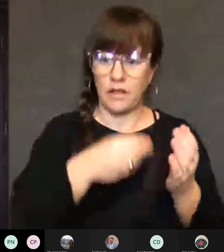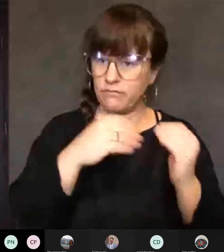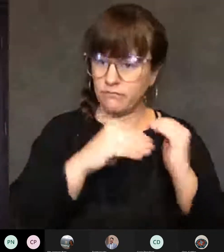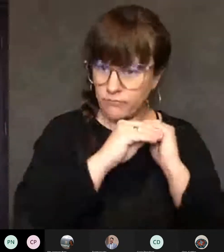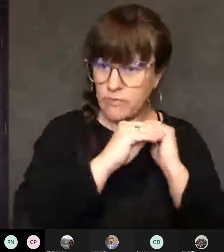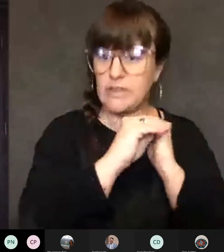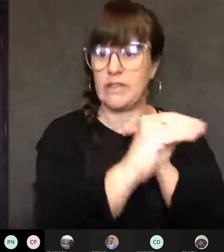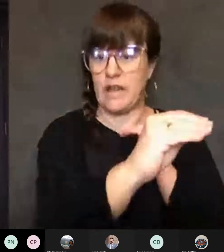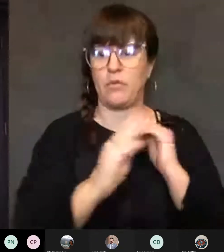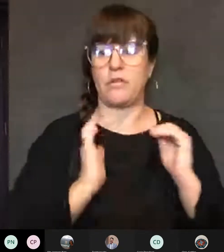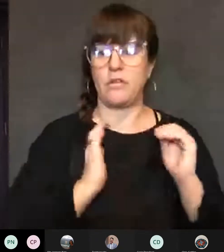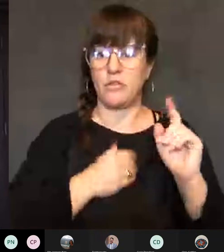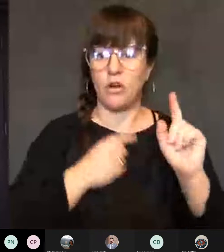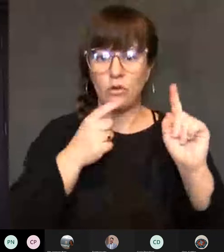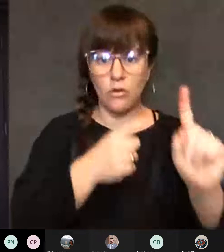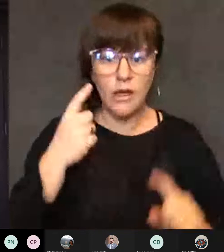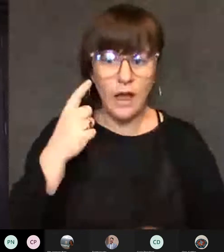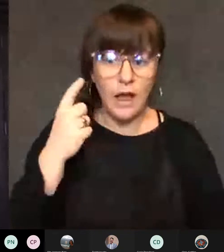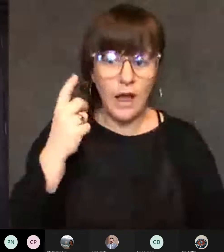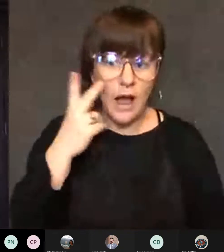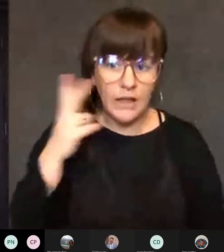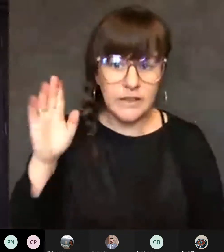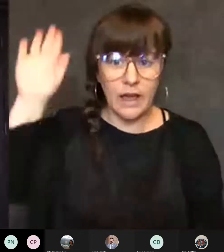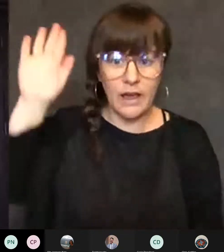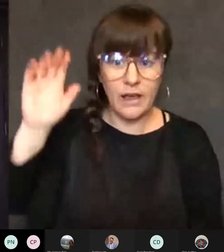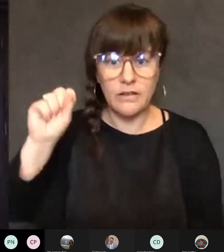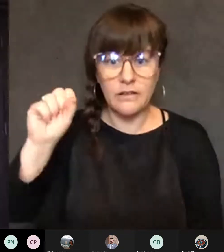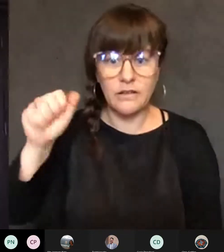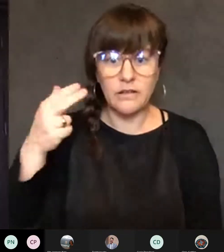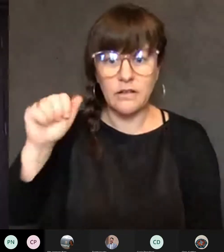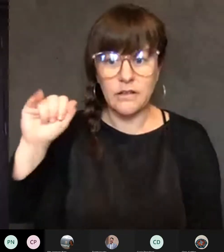I think, Sahej, I see a little hand now.